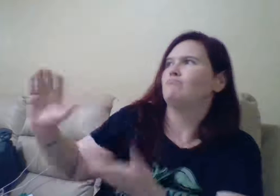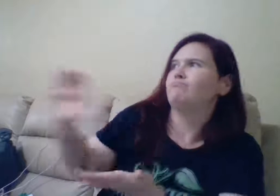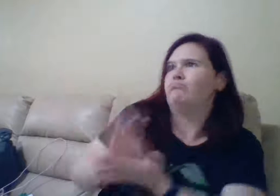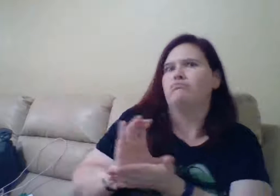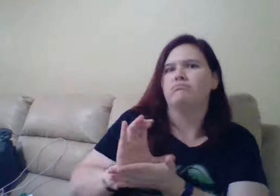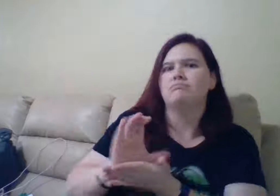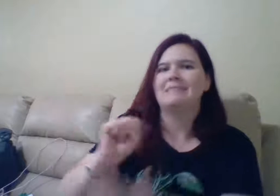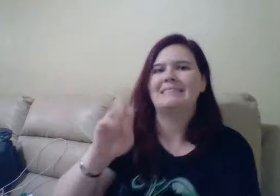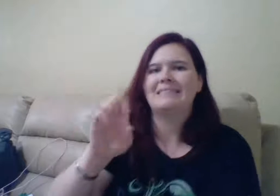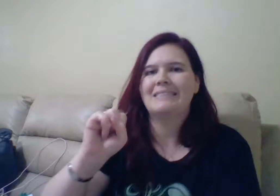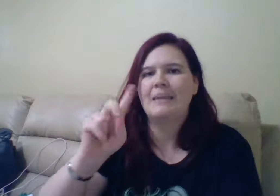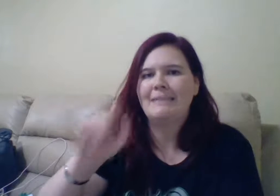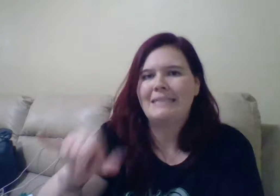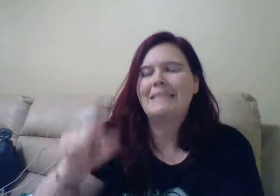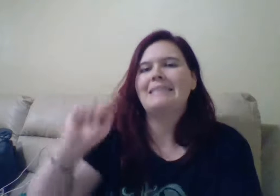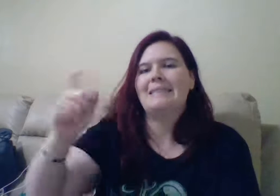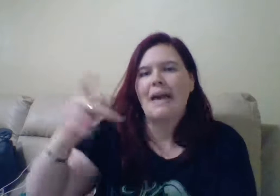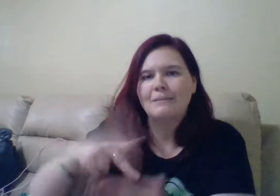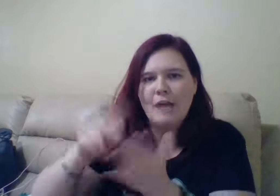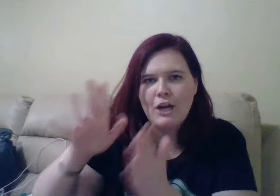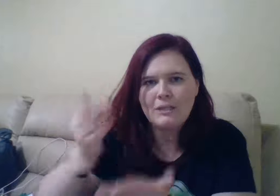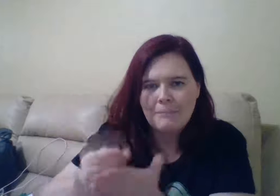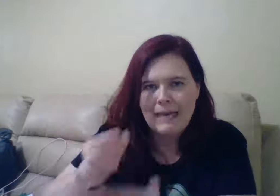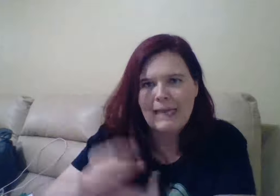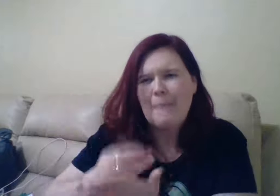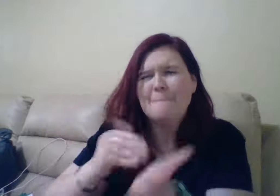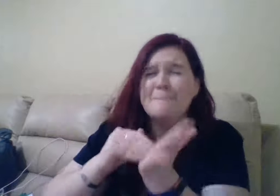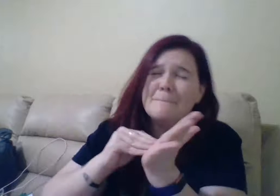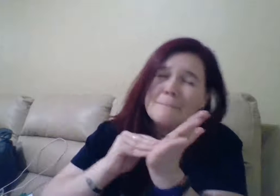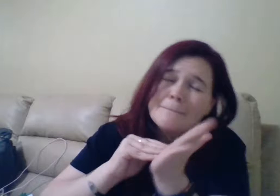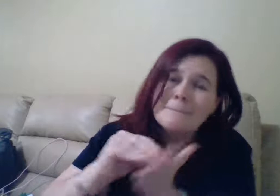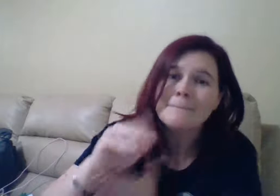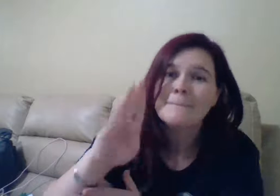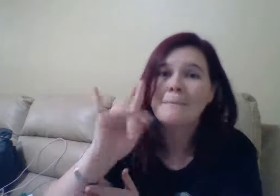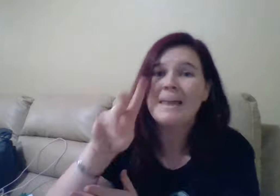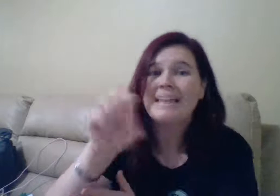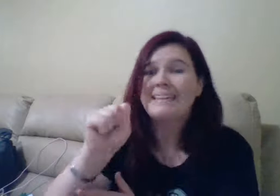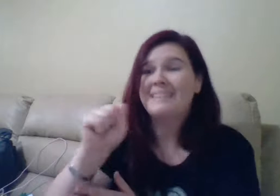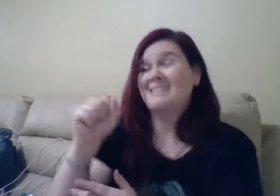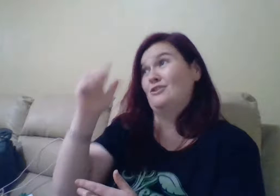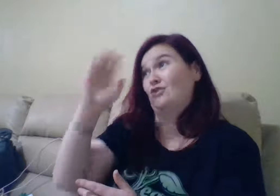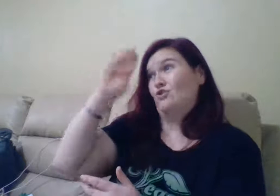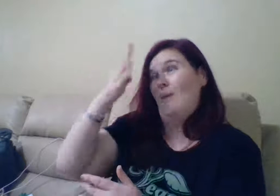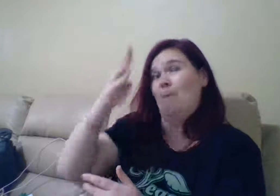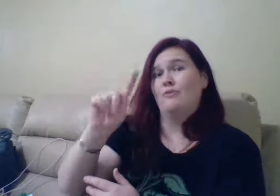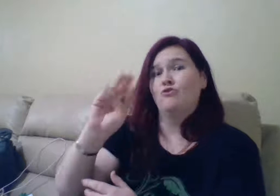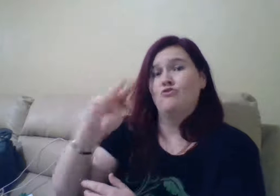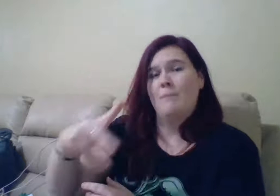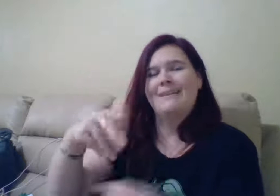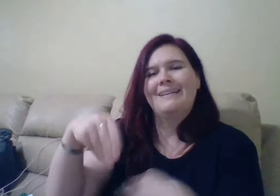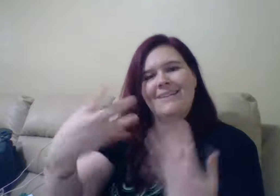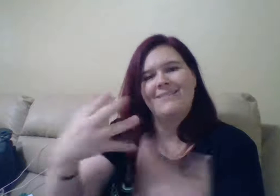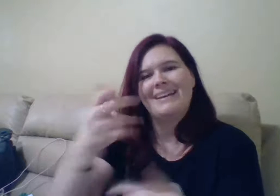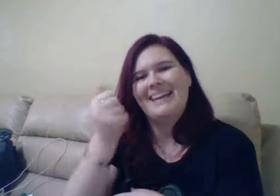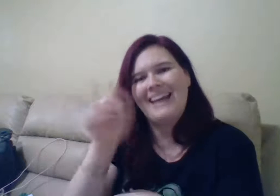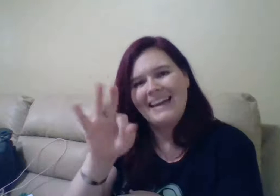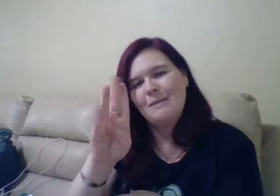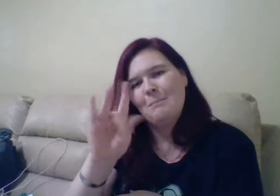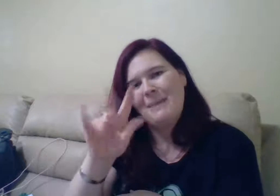huge amounts of taxpayers' money, billions. Trump is giving them $19 billion to keep them afloat during what's happening right now. And so